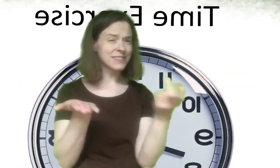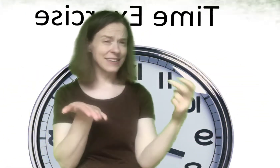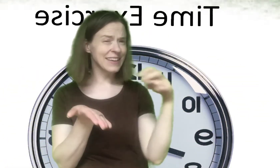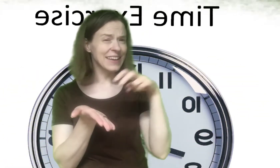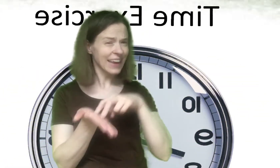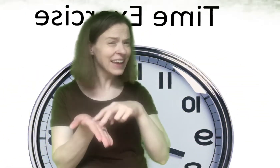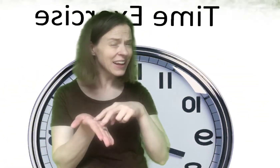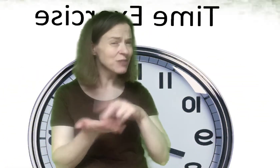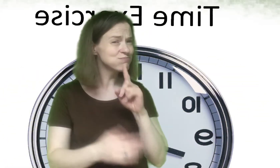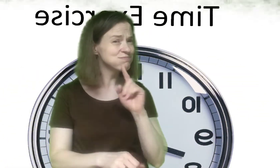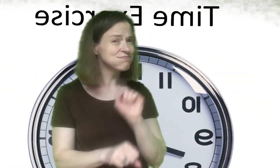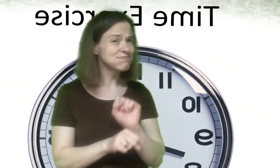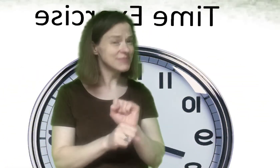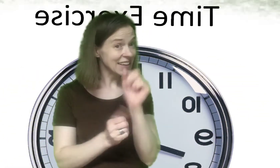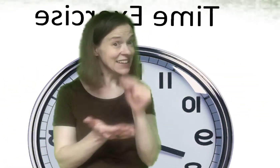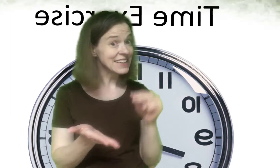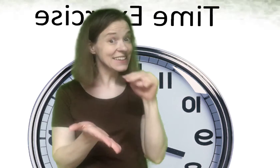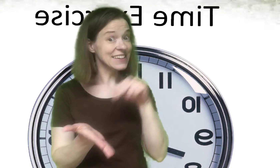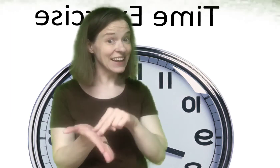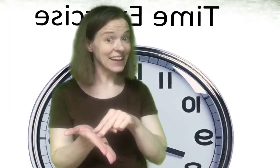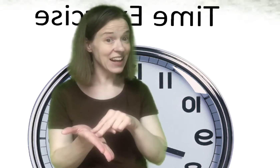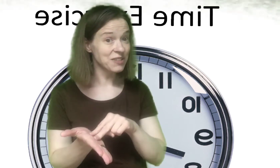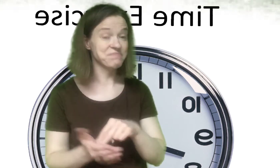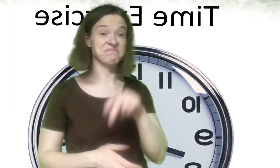up. Really, get up.